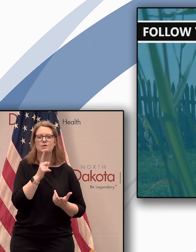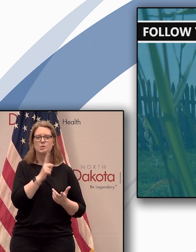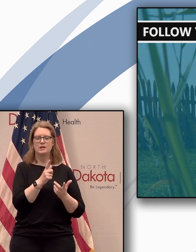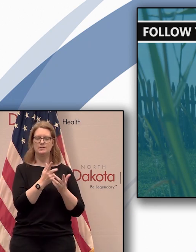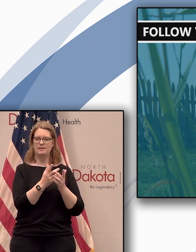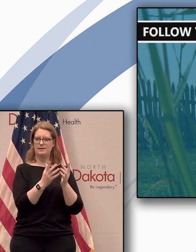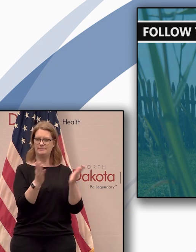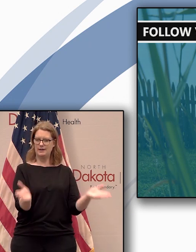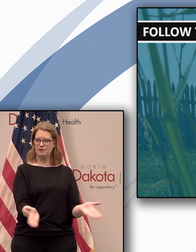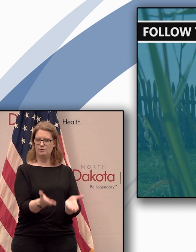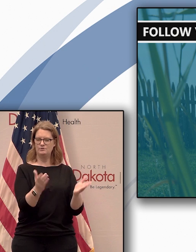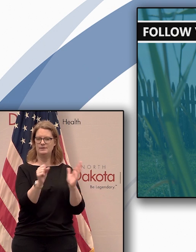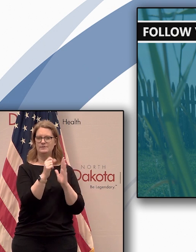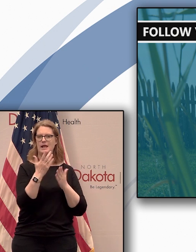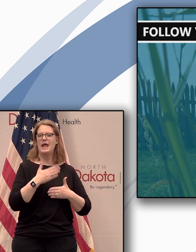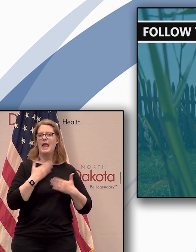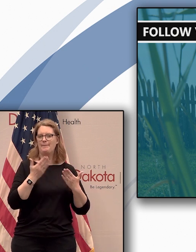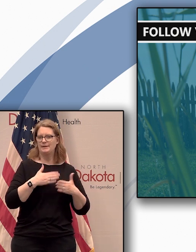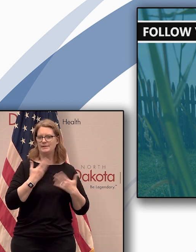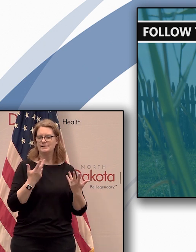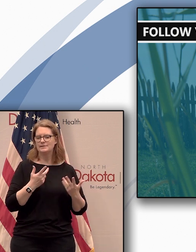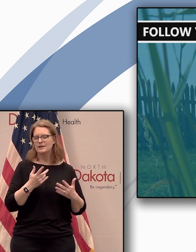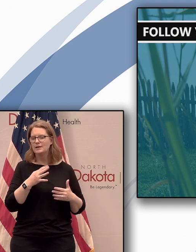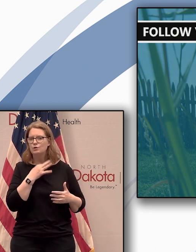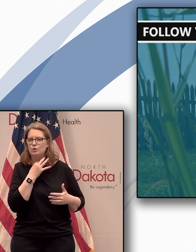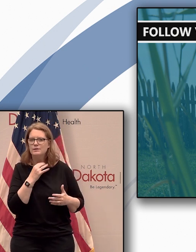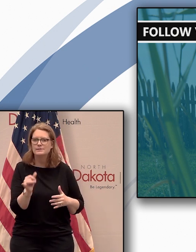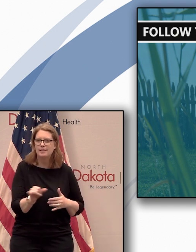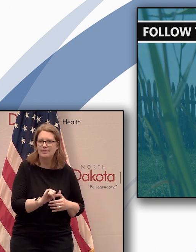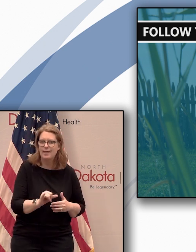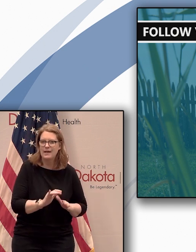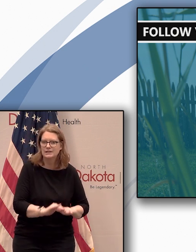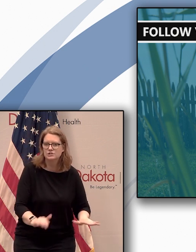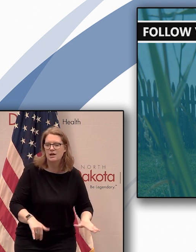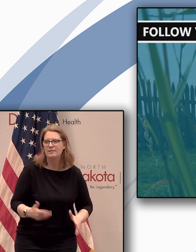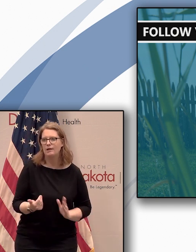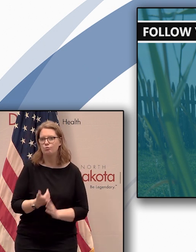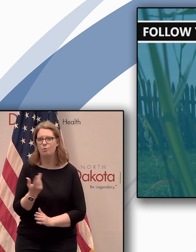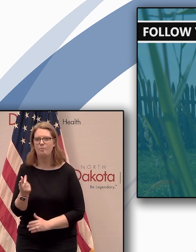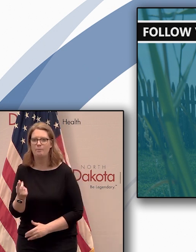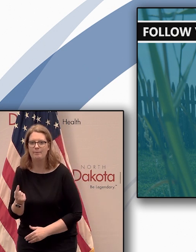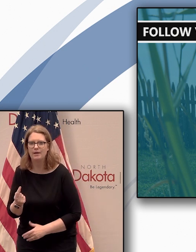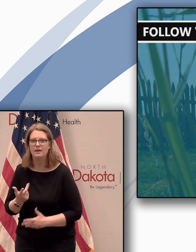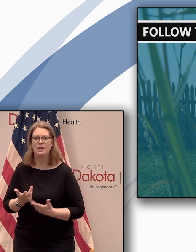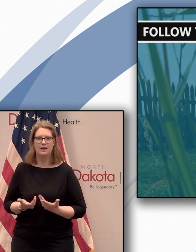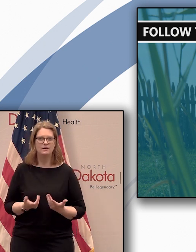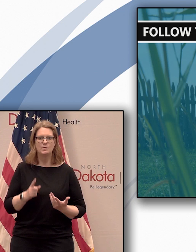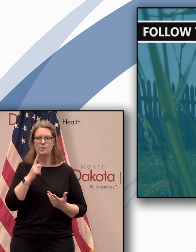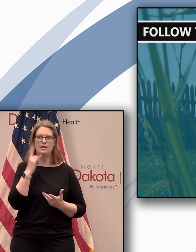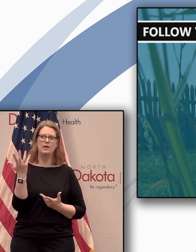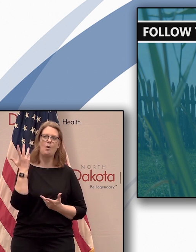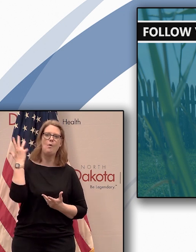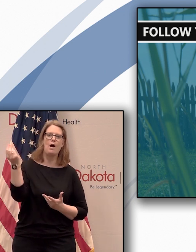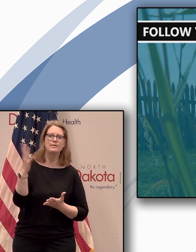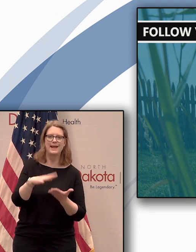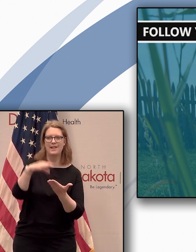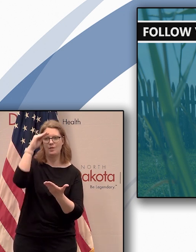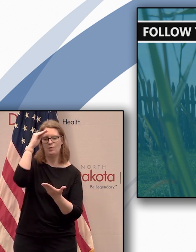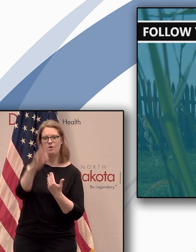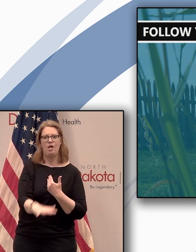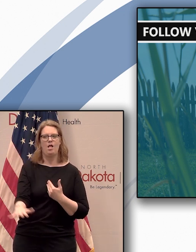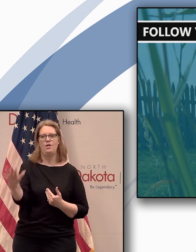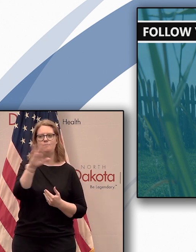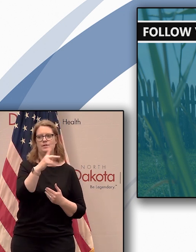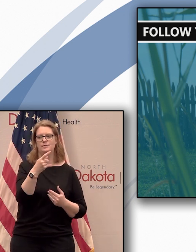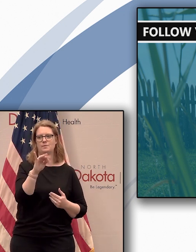happiness. Stay curious like a child. Stay curious like your new puppy, and get a chance to get out there and learn across